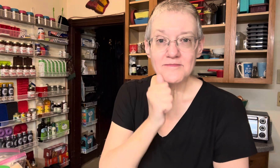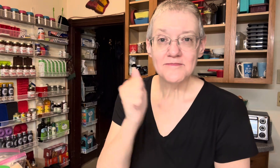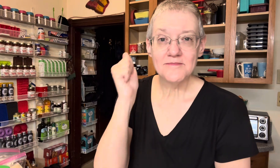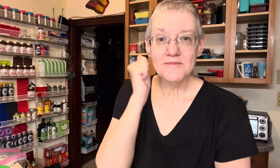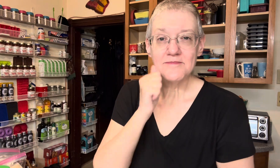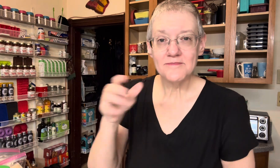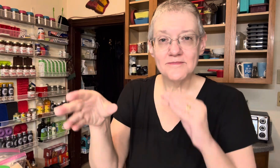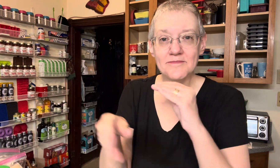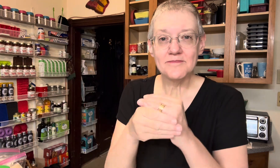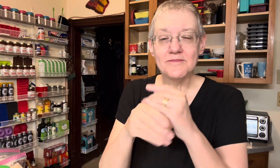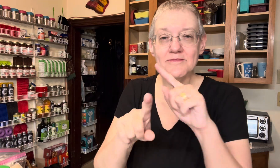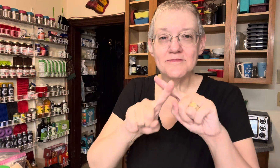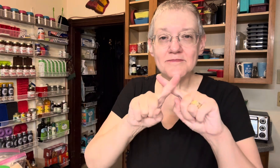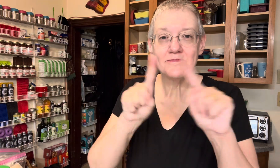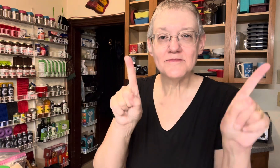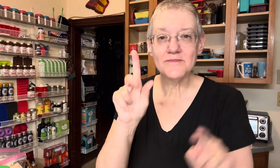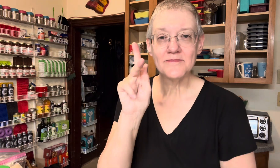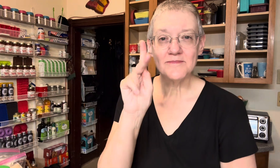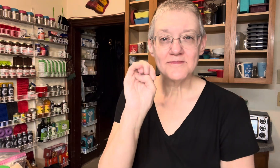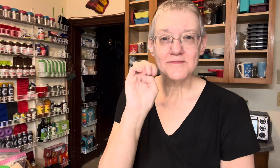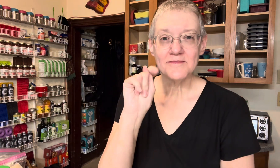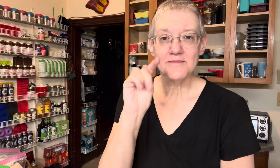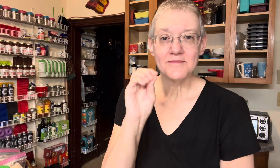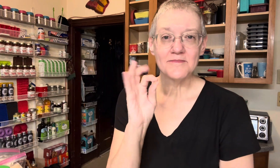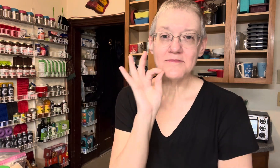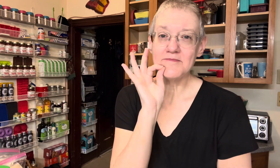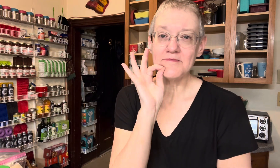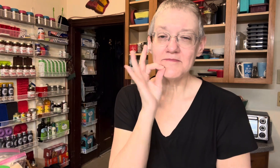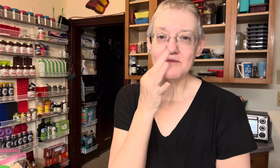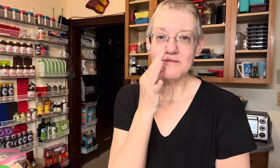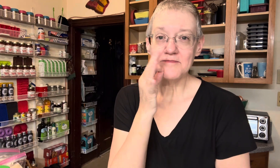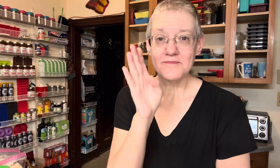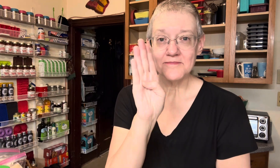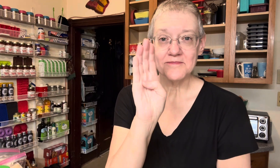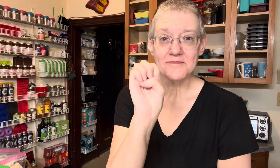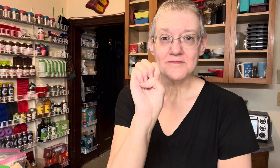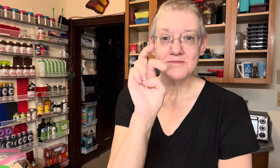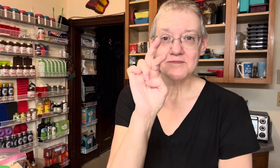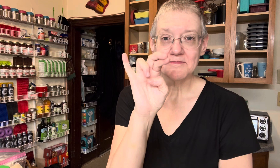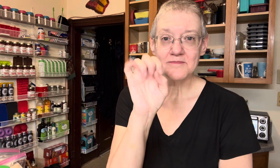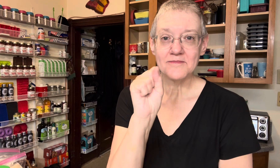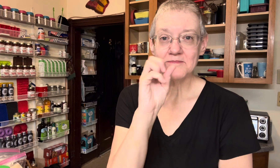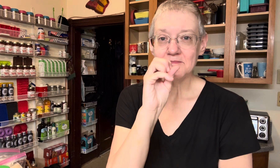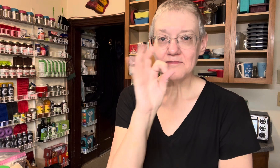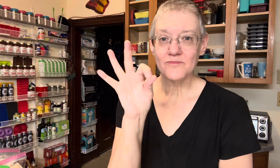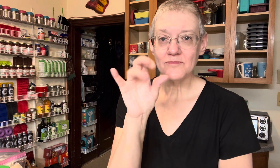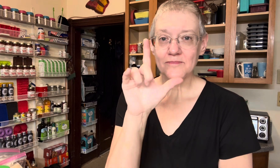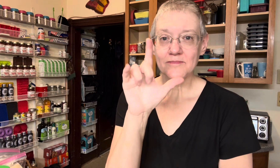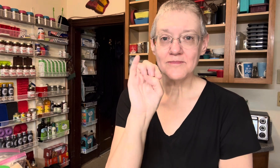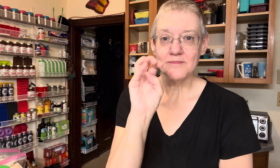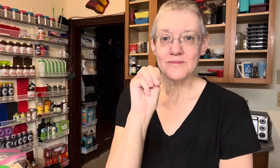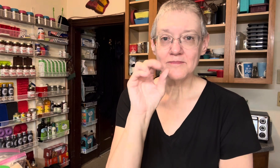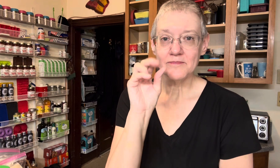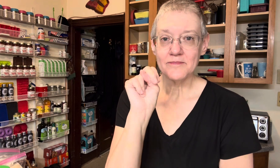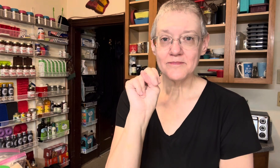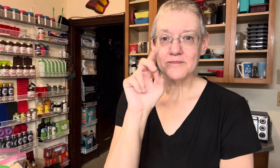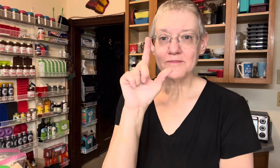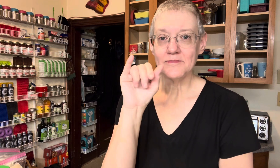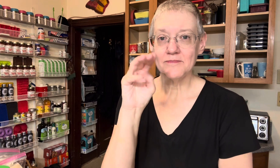And every day I add in different keto fruits, either berries, lemon juice,